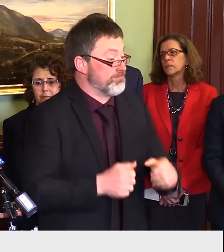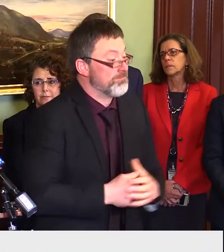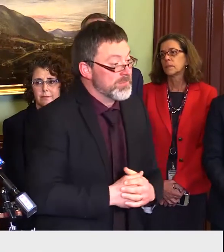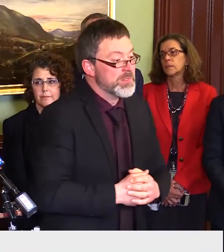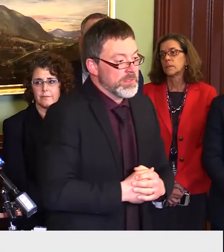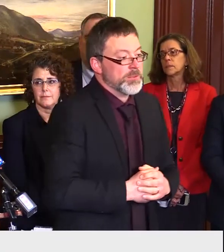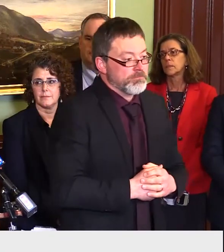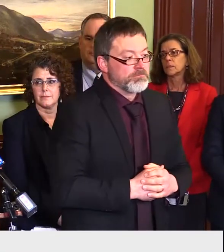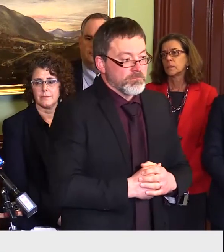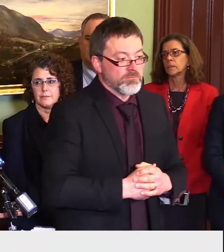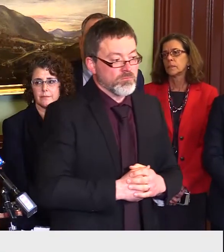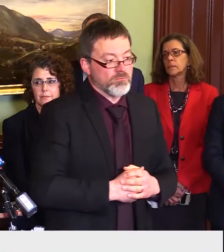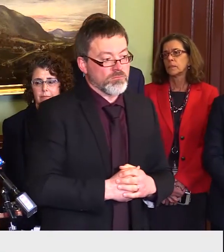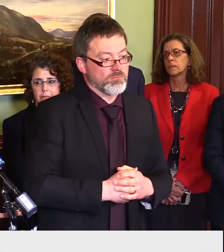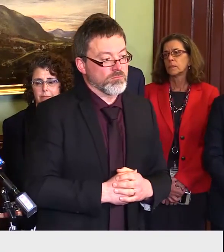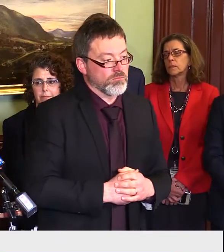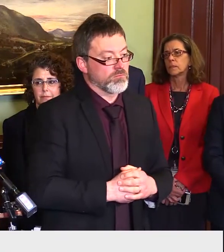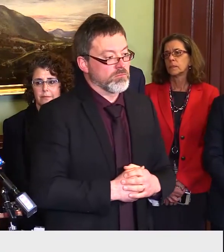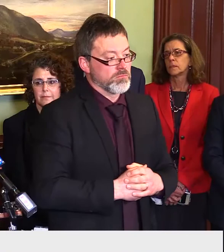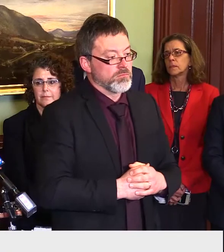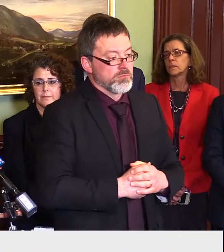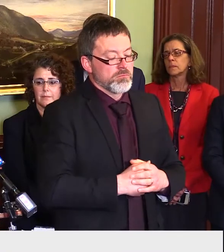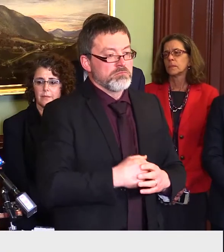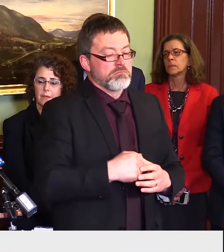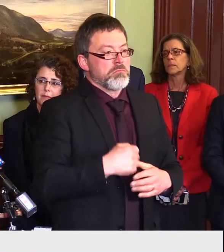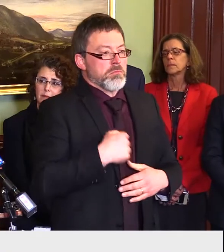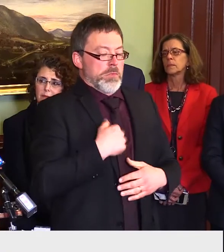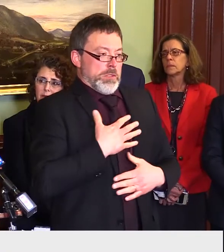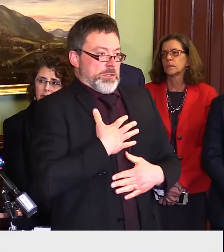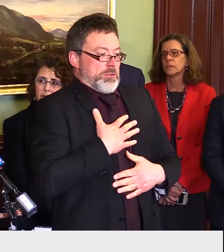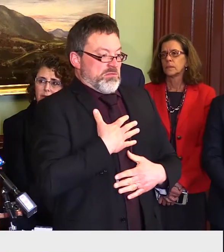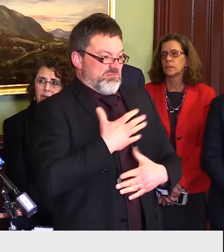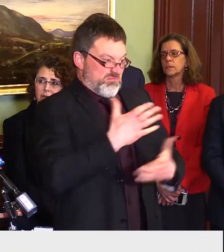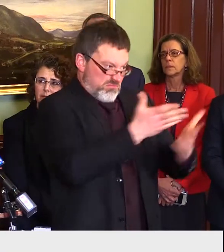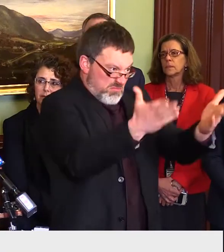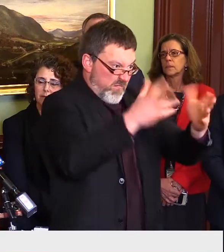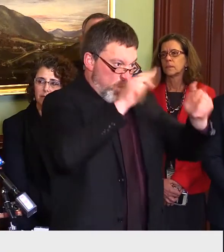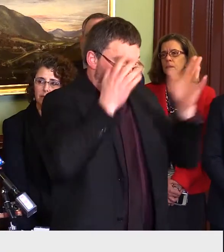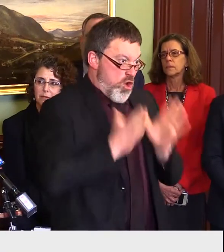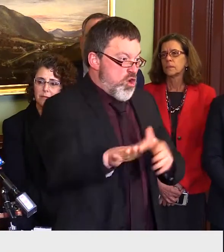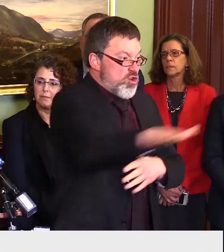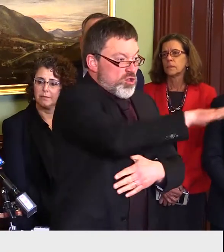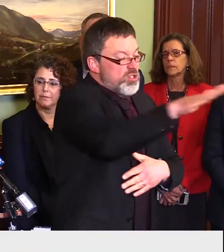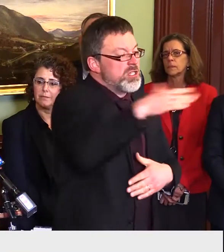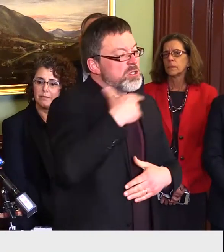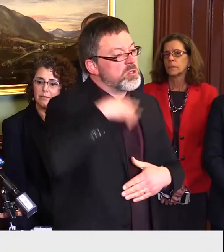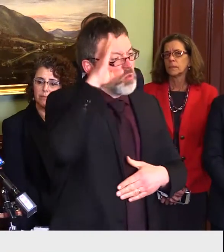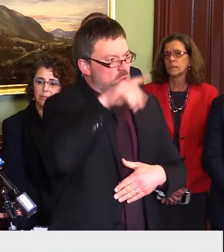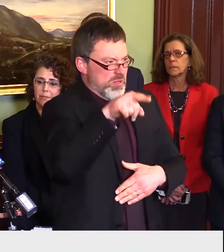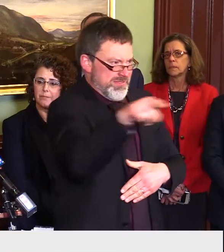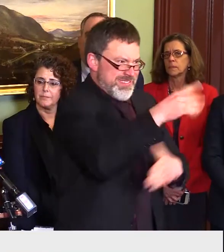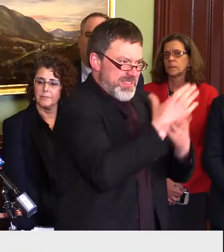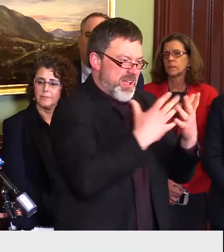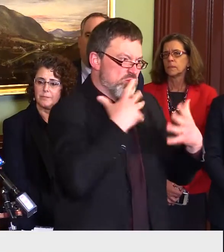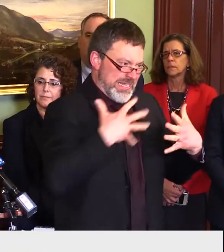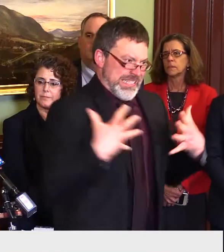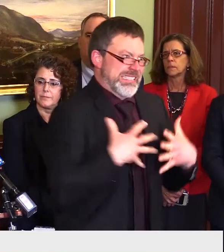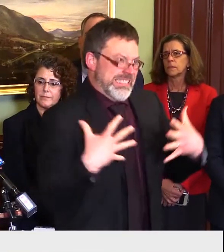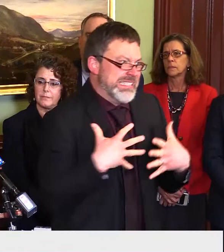think this is not enough, and others will think this is far too much. Please